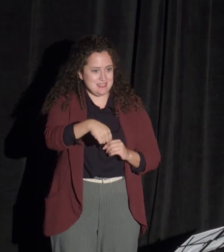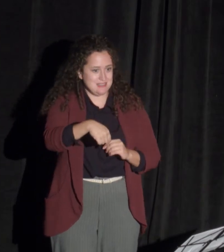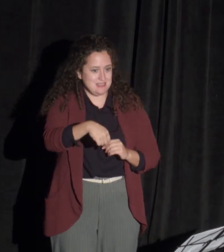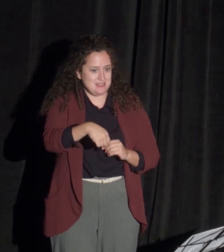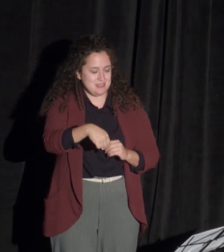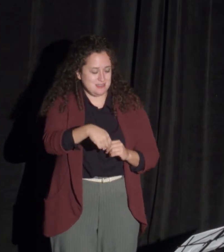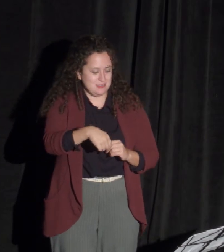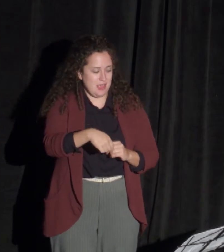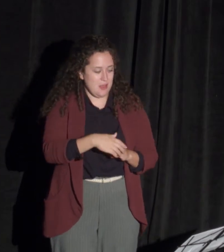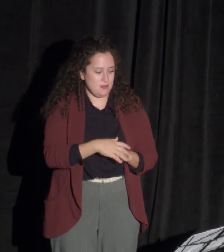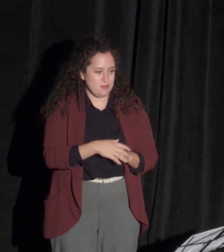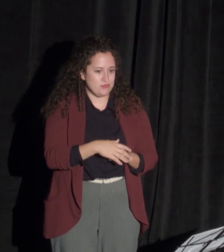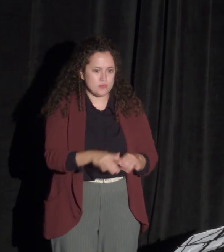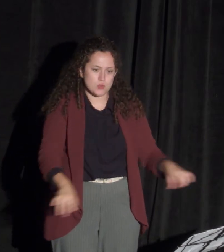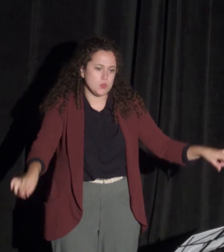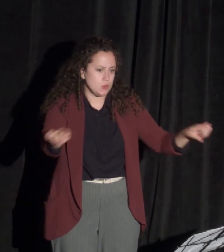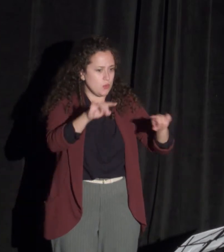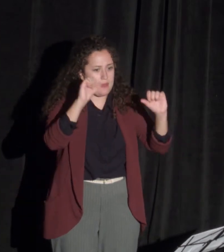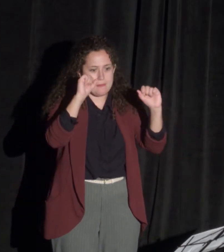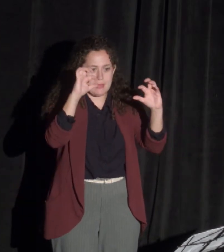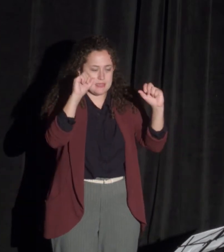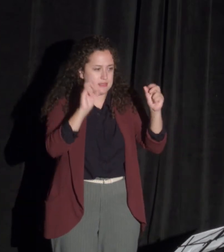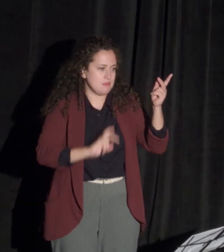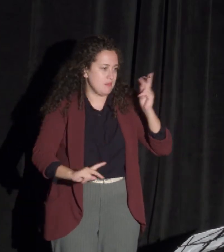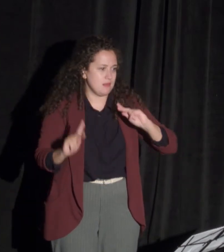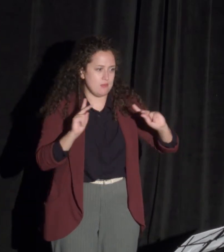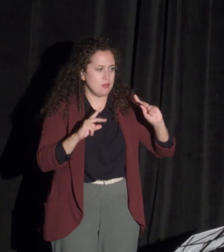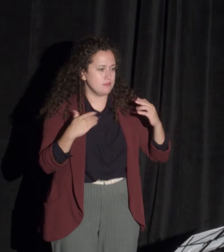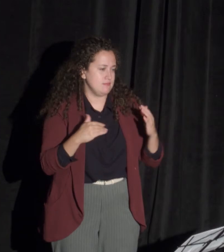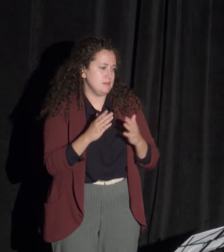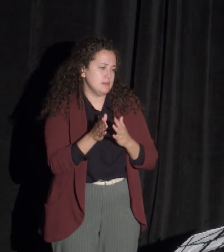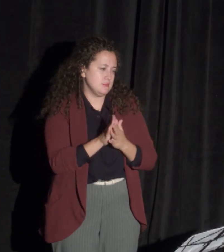You're amazing people, and it's a pleasure to get to work with all of you.